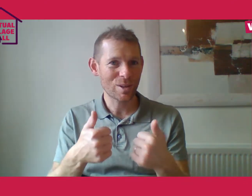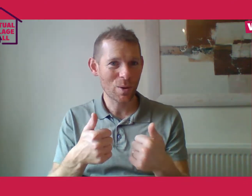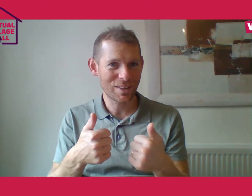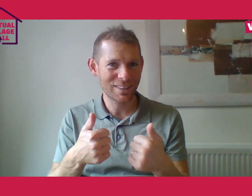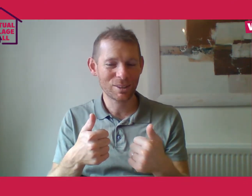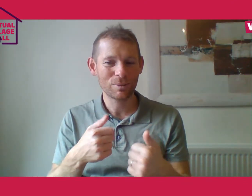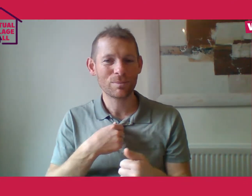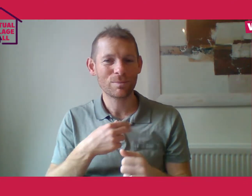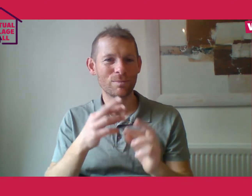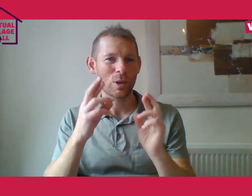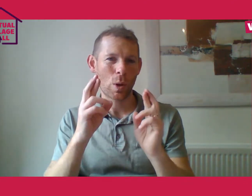your time.